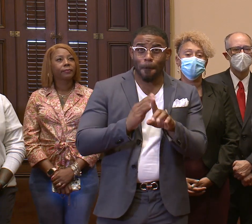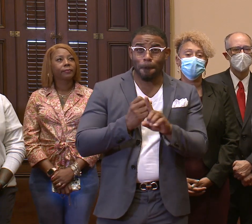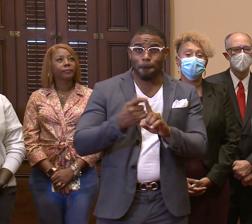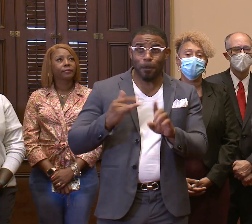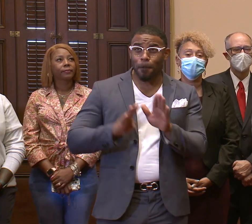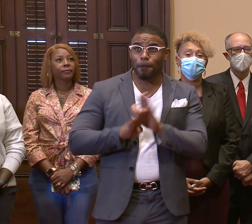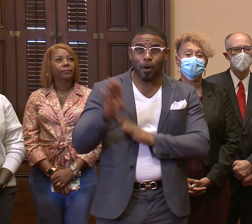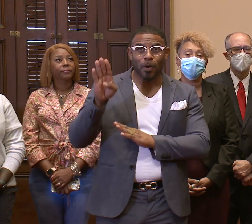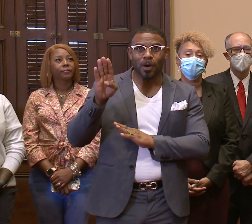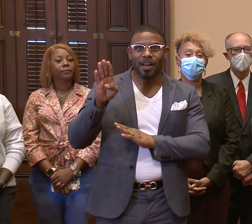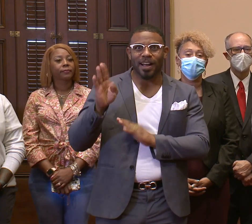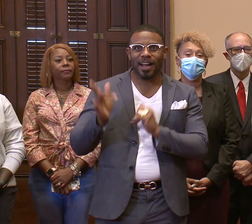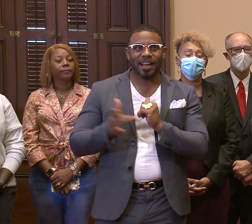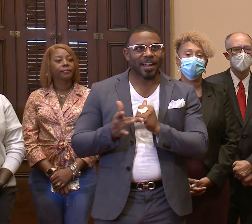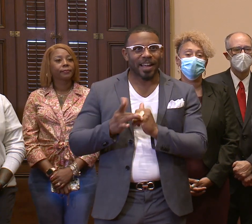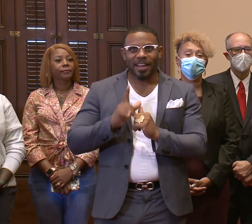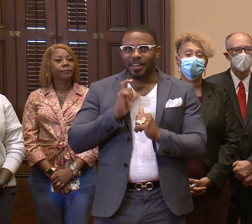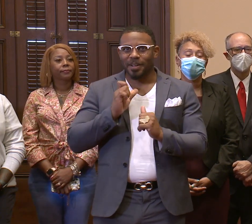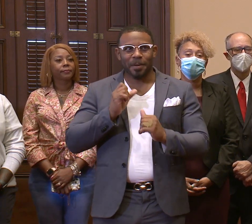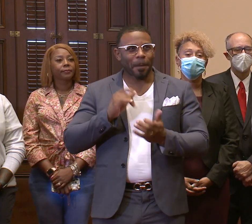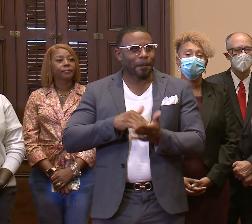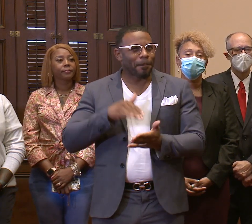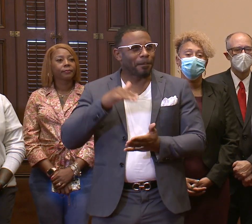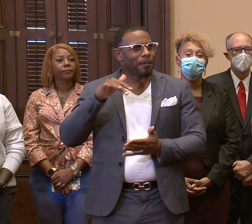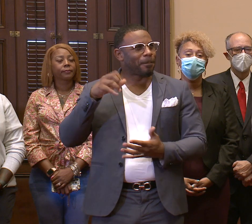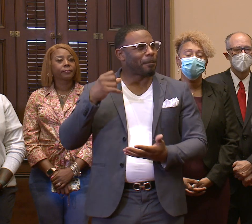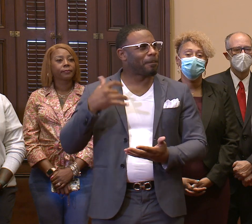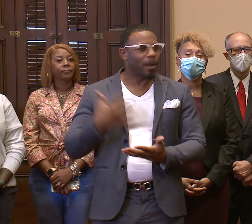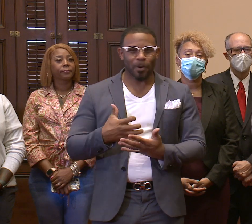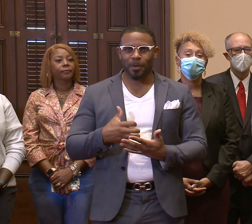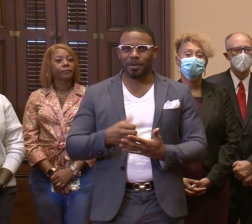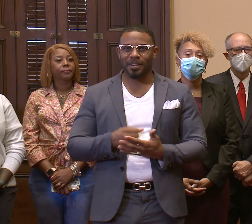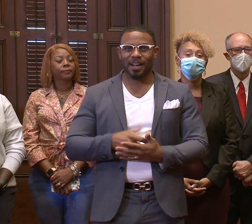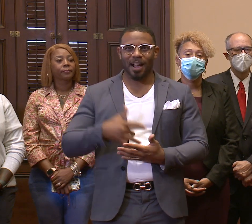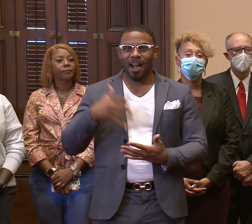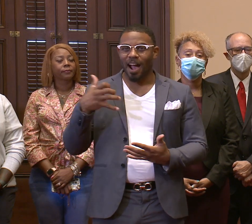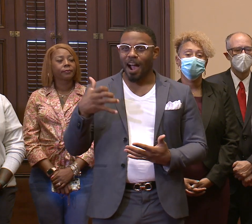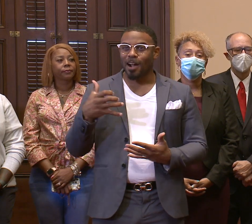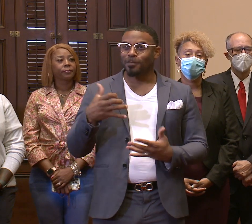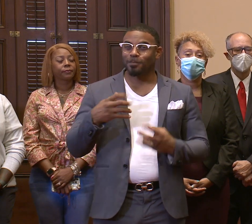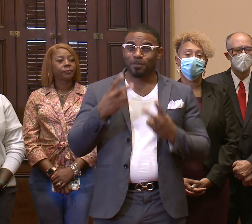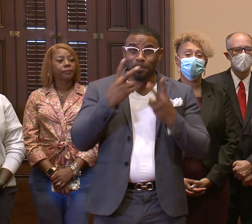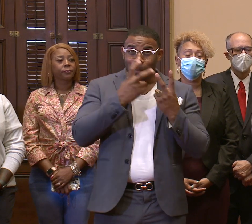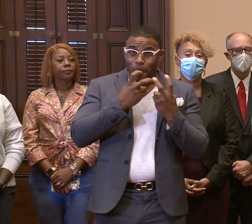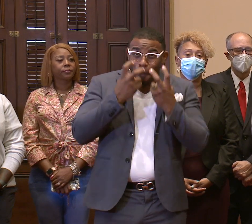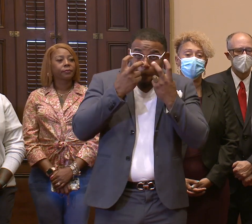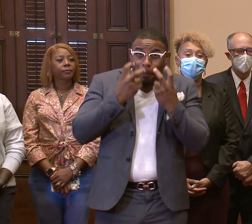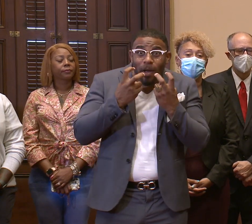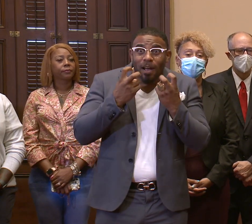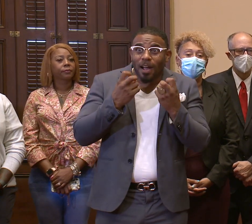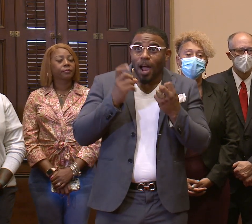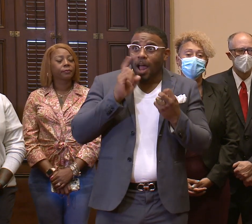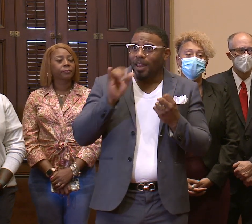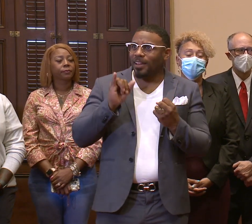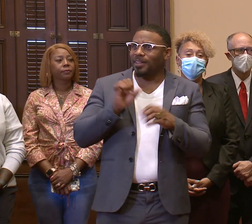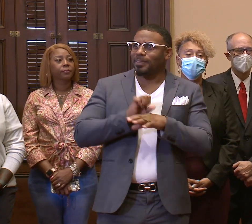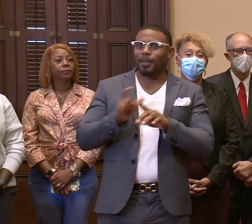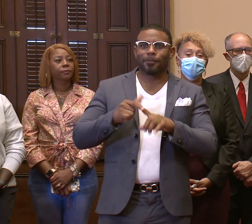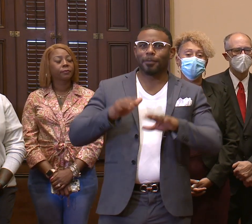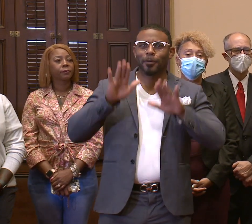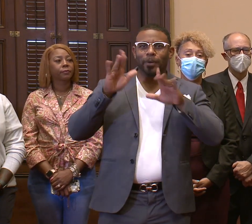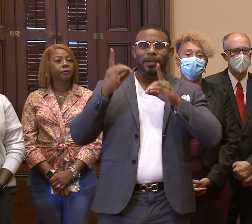booming, where tech millionaires and billionaires are making money hand over fist, looked